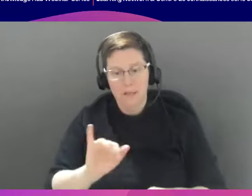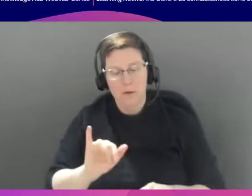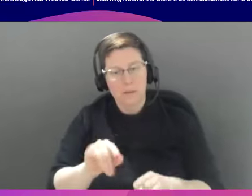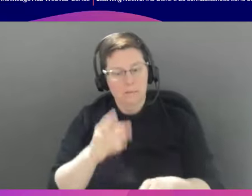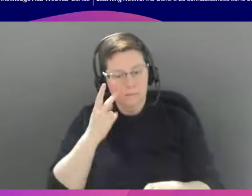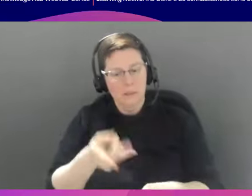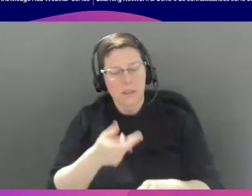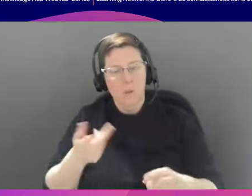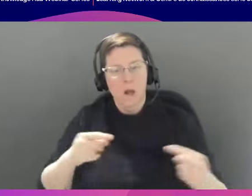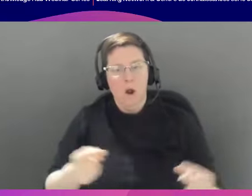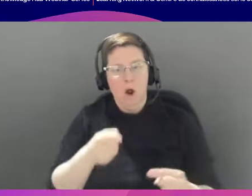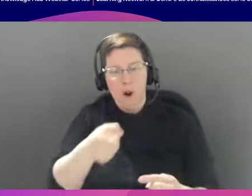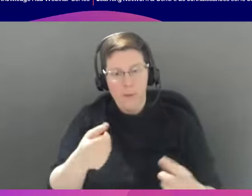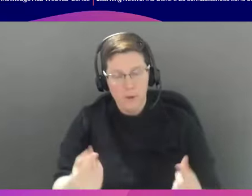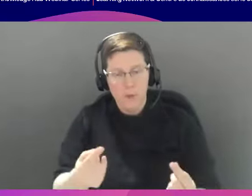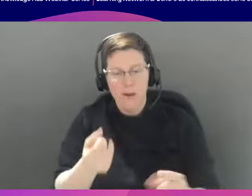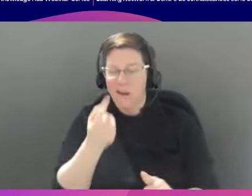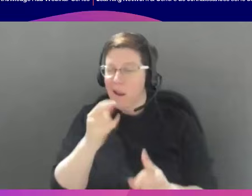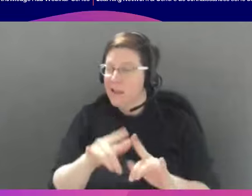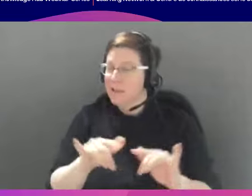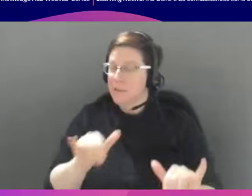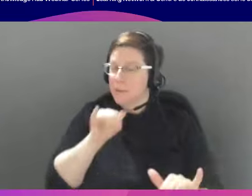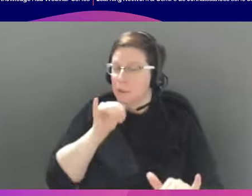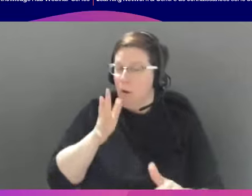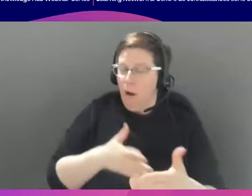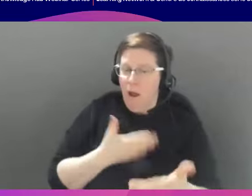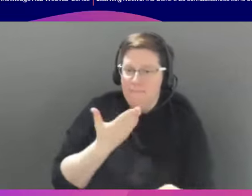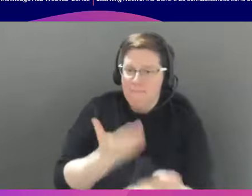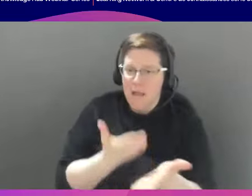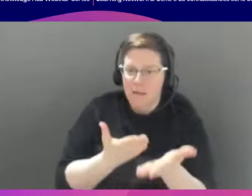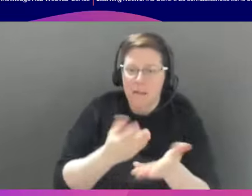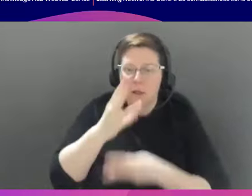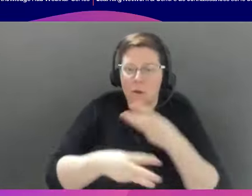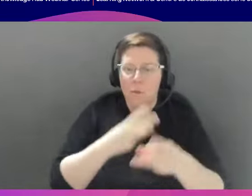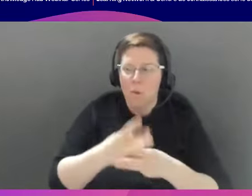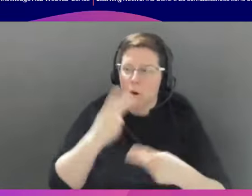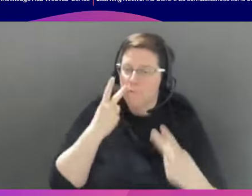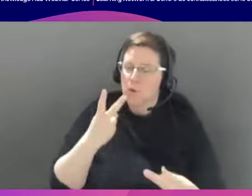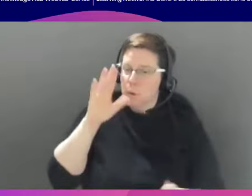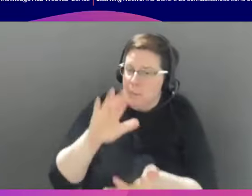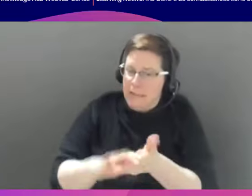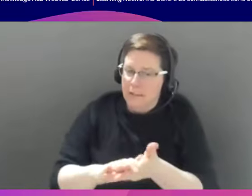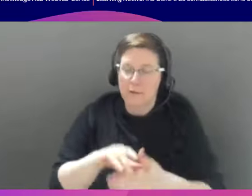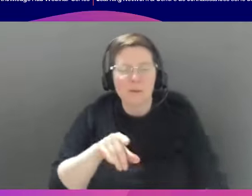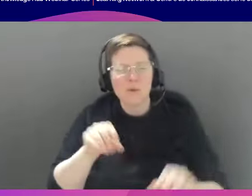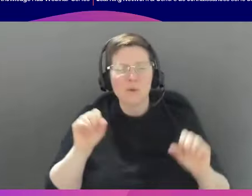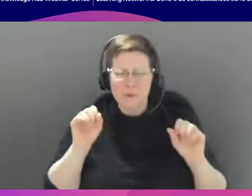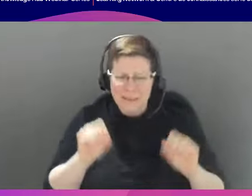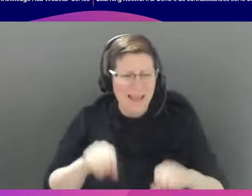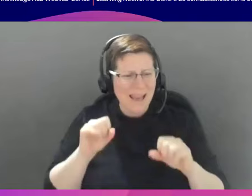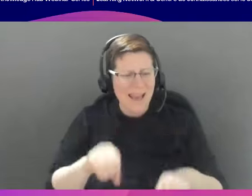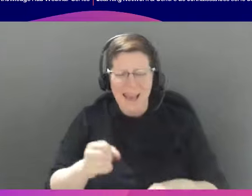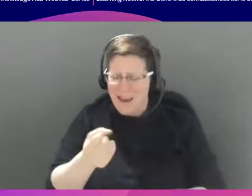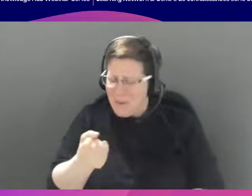reproducing, while not reinforcing or validating their worldview. You can 100% be